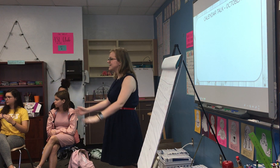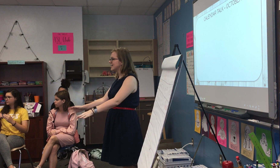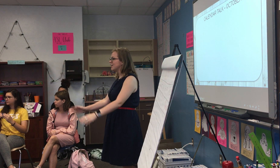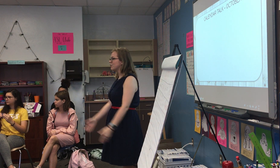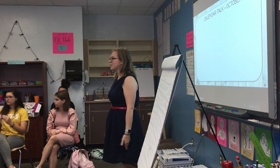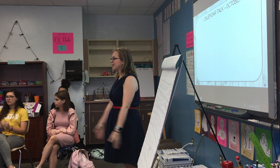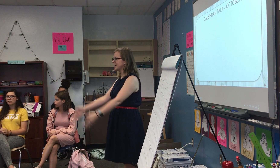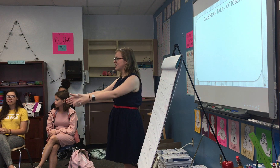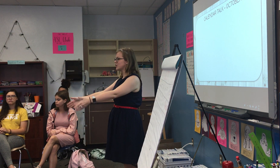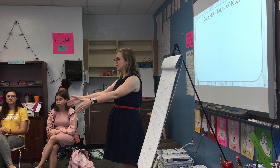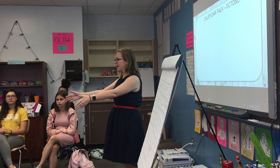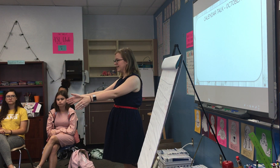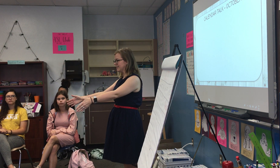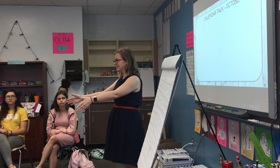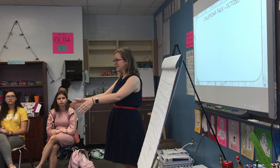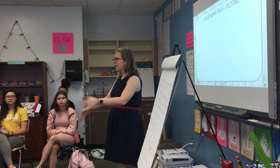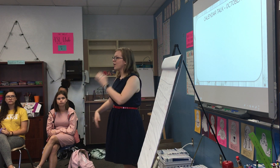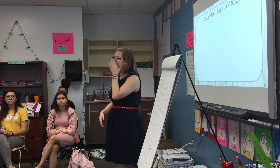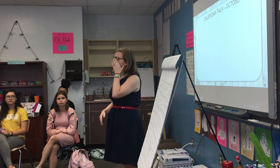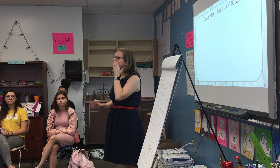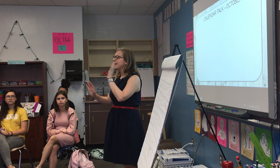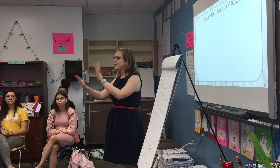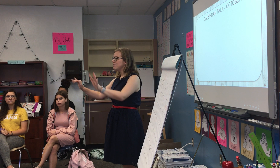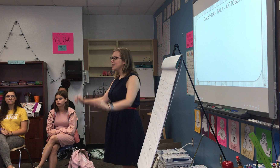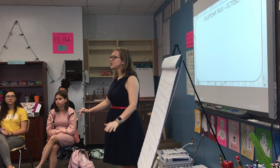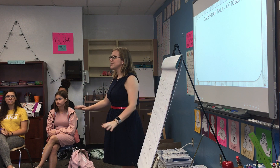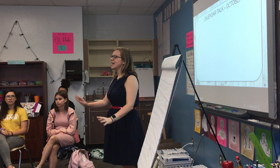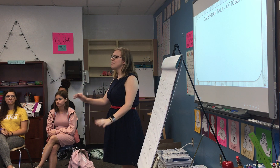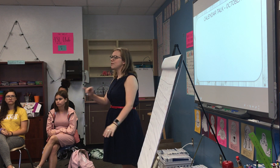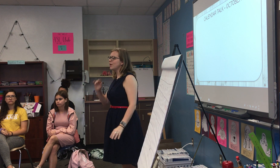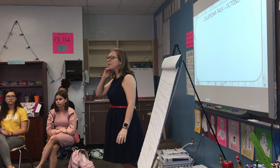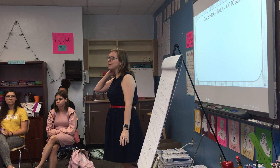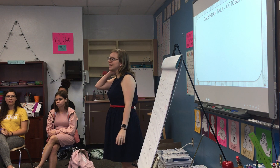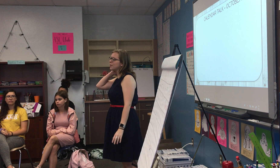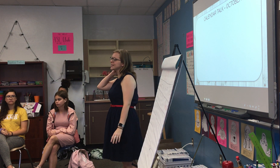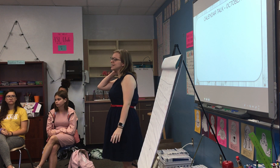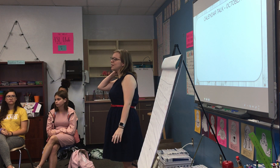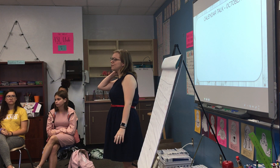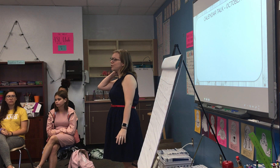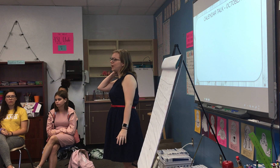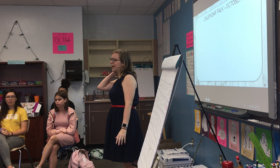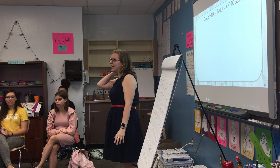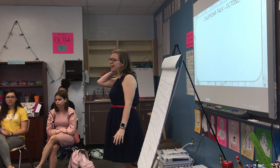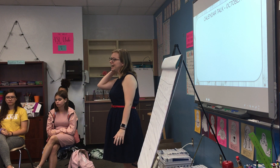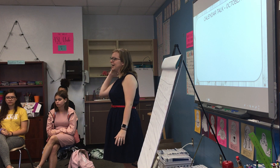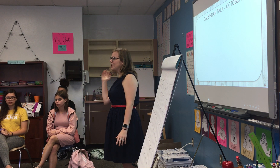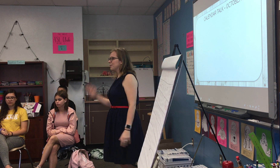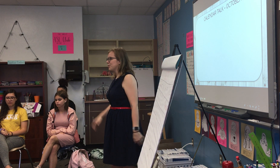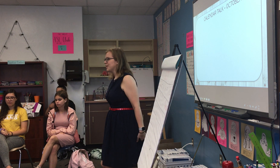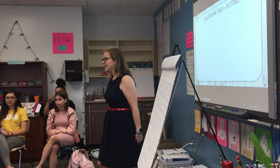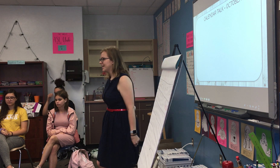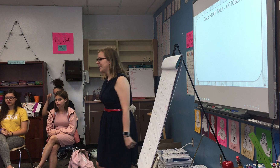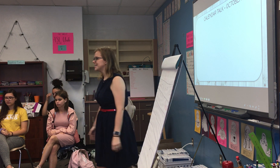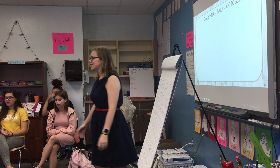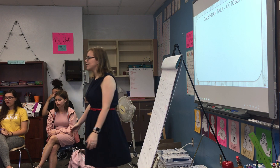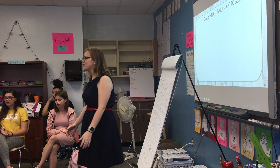sit on the floor, my legs out straight. Okay. Picture this. Wait, really quick. Sit on the floor. Wait, like, can I take my Like sit on the